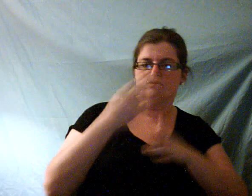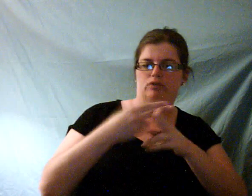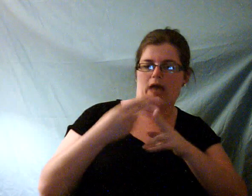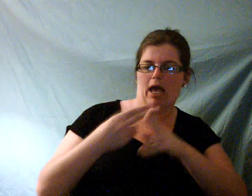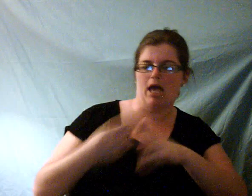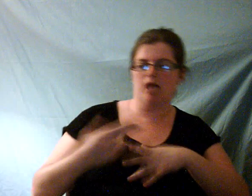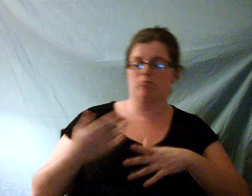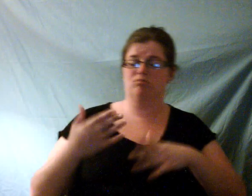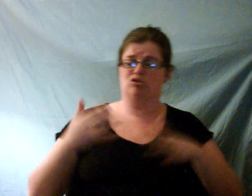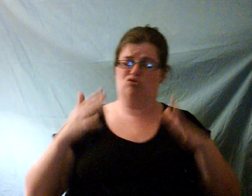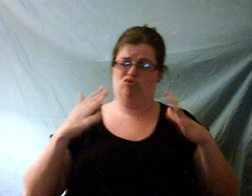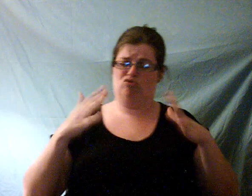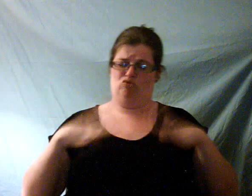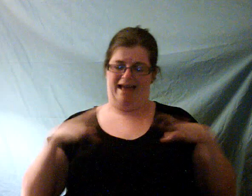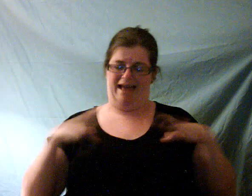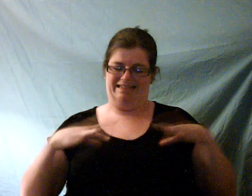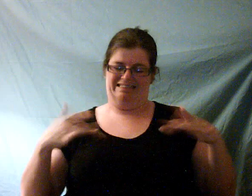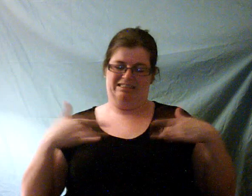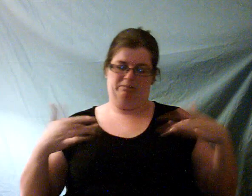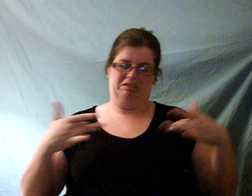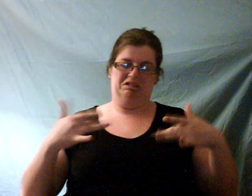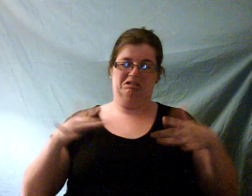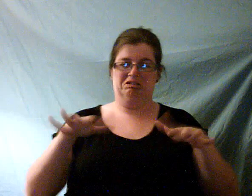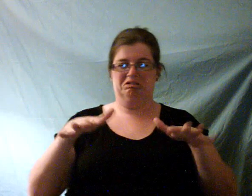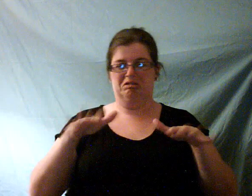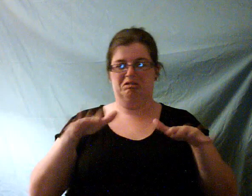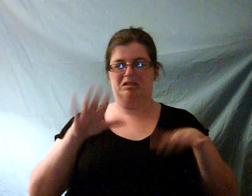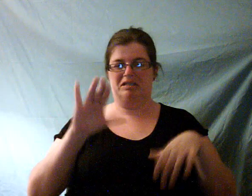very informal way. We don't, for example, dress for dinner.